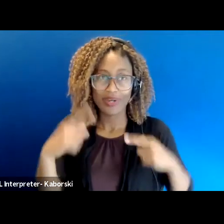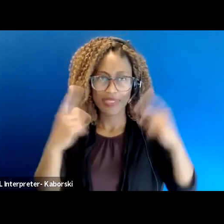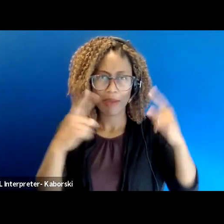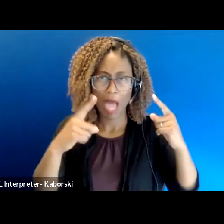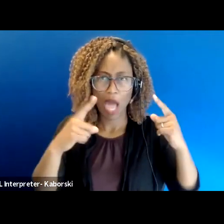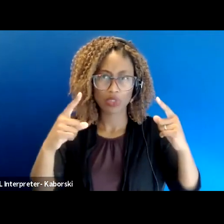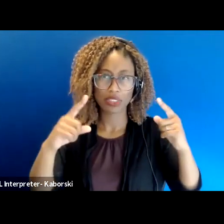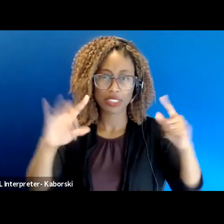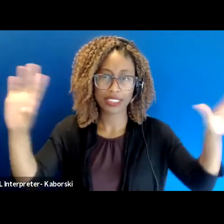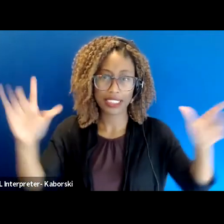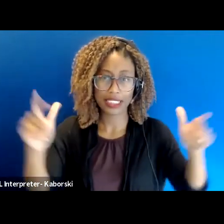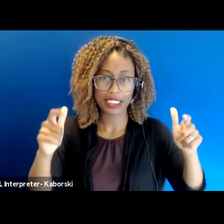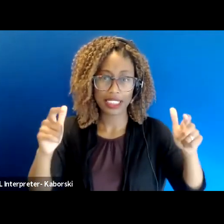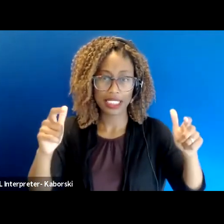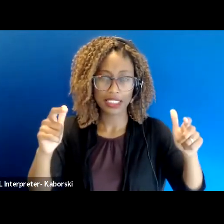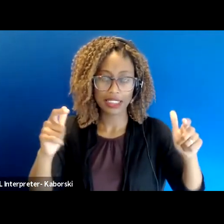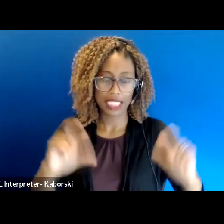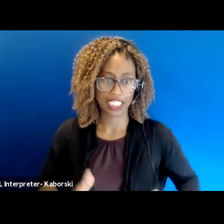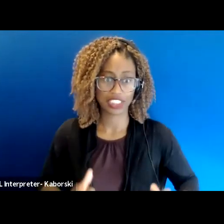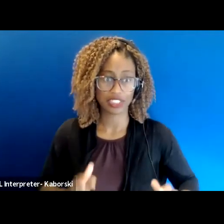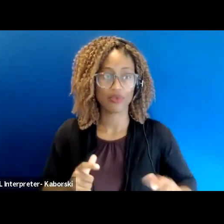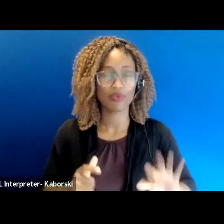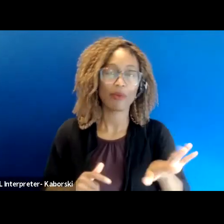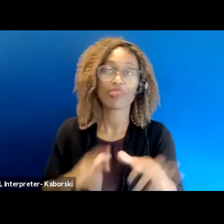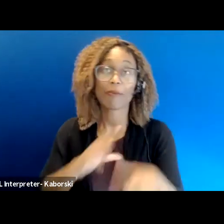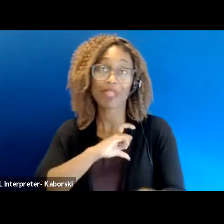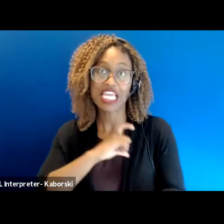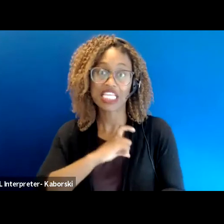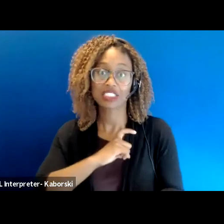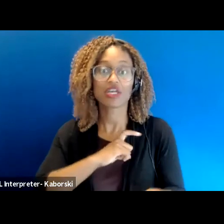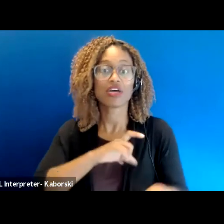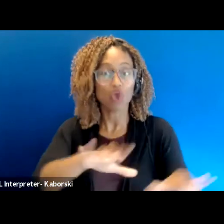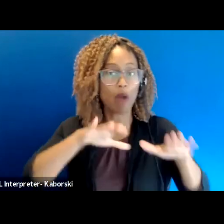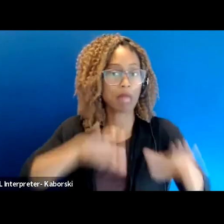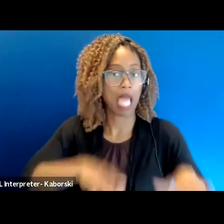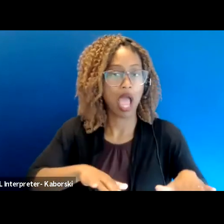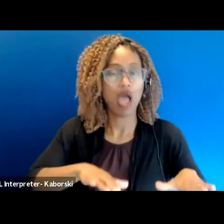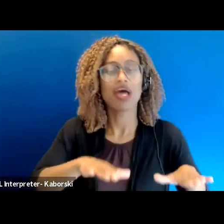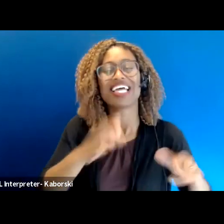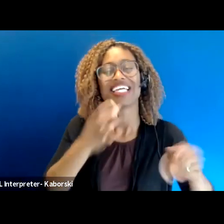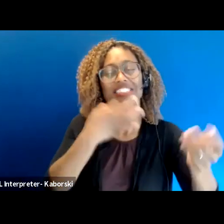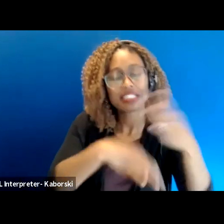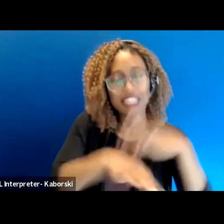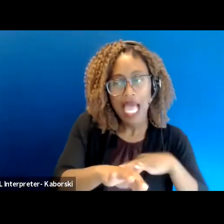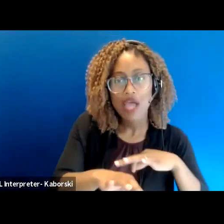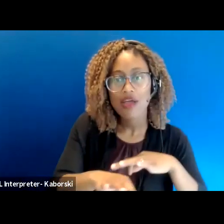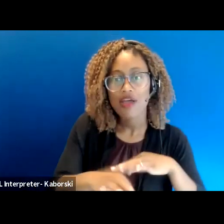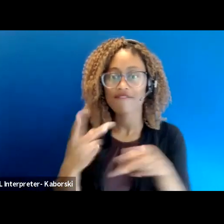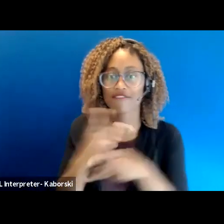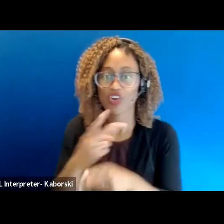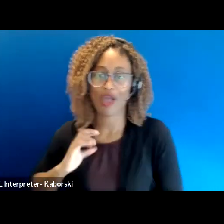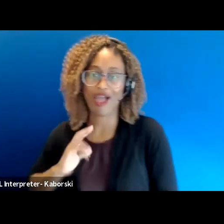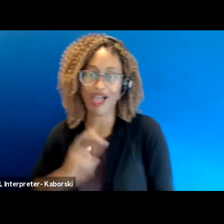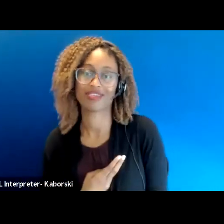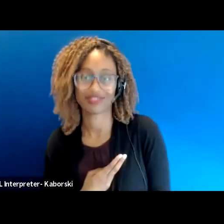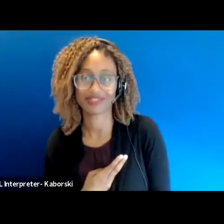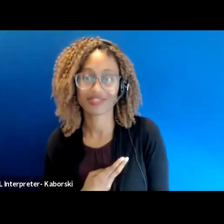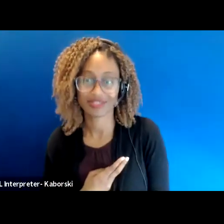de-escalating ourselves, the police, maybe we should work on us,